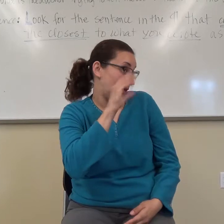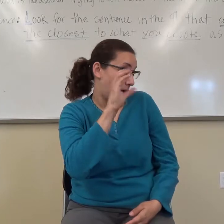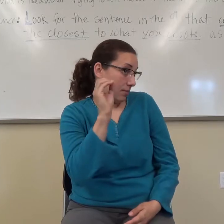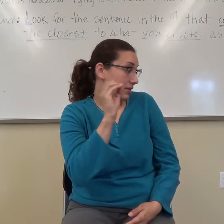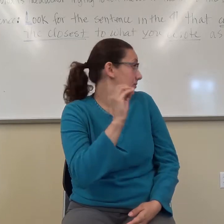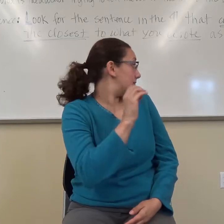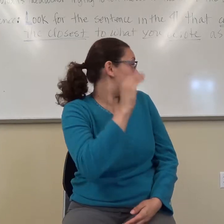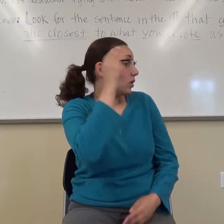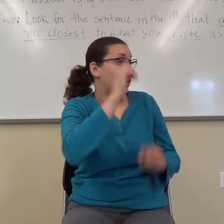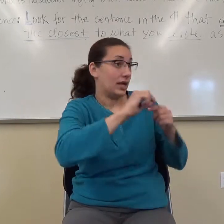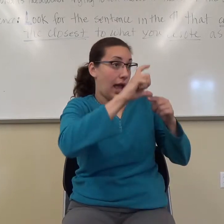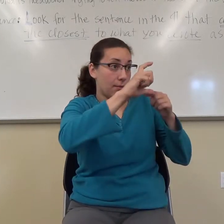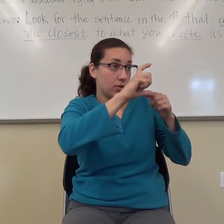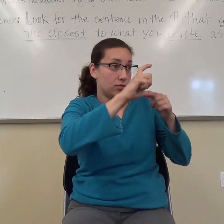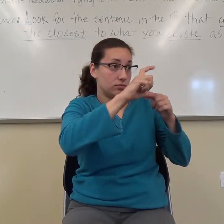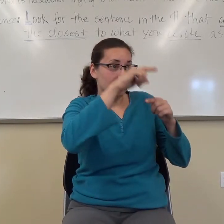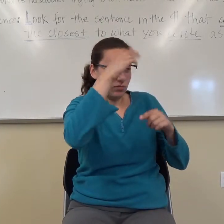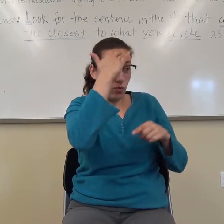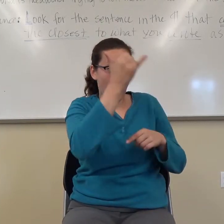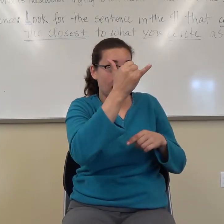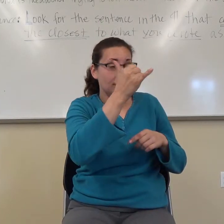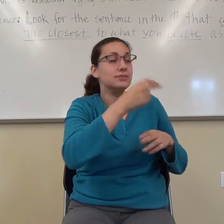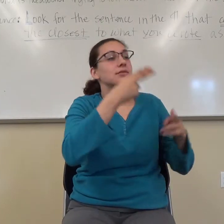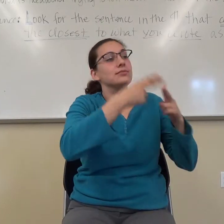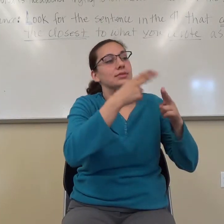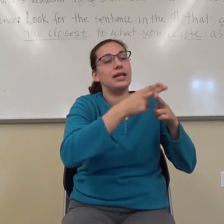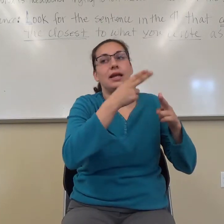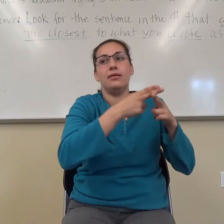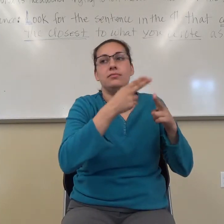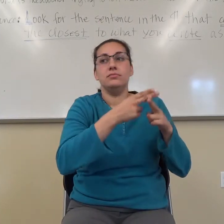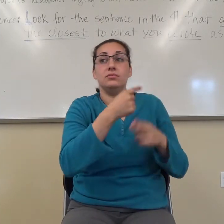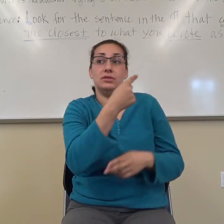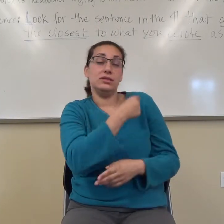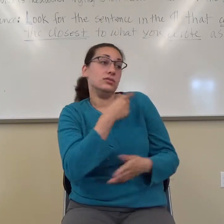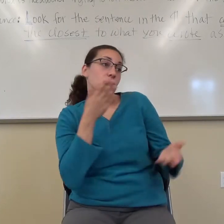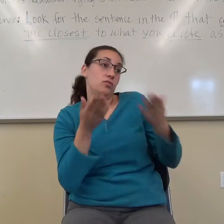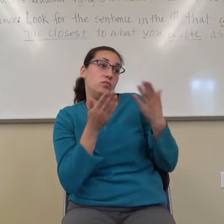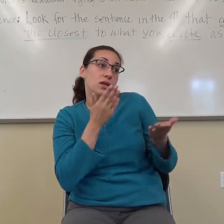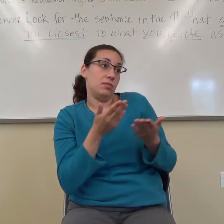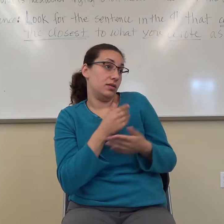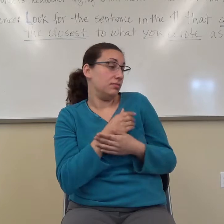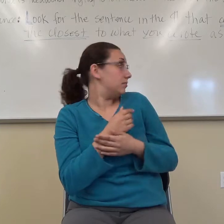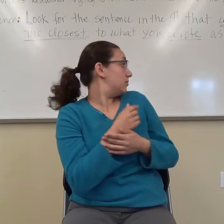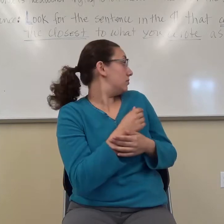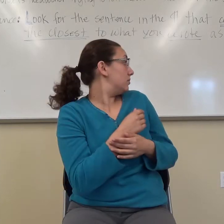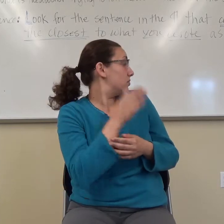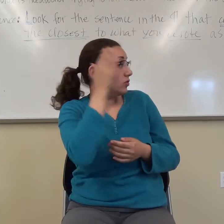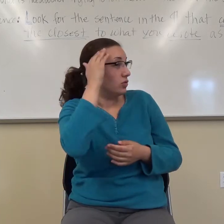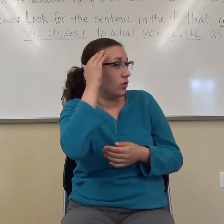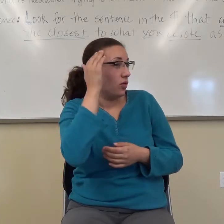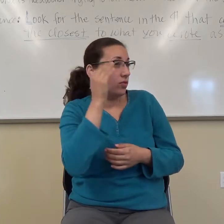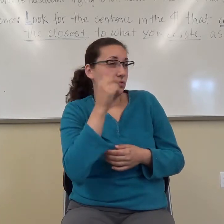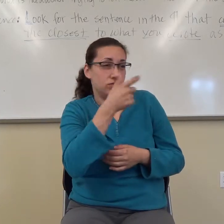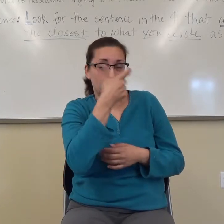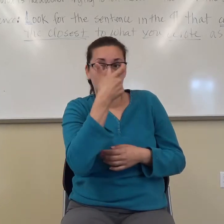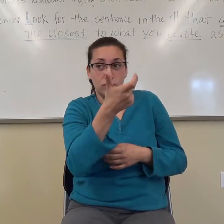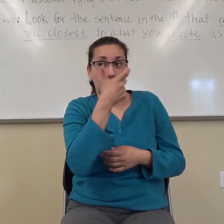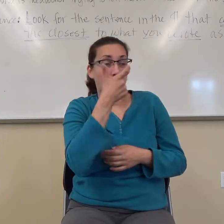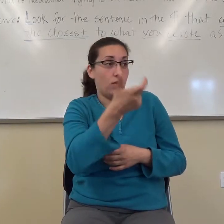capitalized it. That's a person's name. This, you may have heard if you are one of those TV viewers who watches a lot of crime